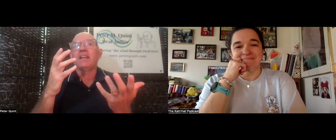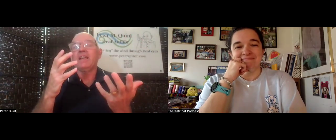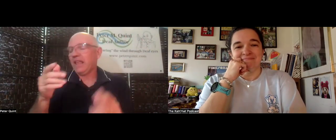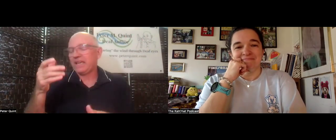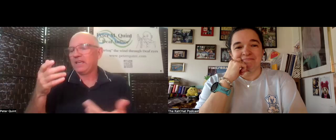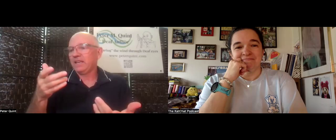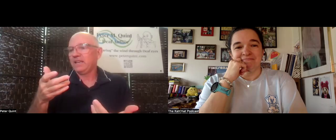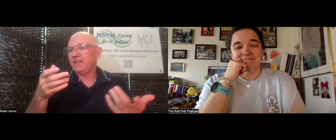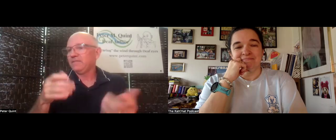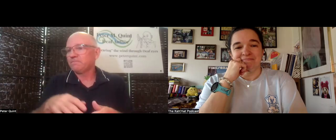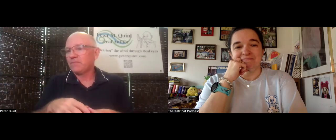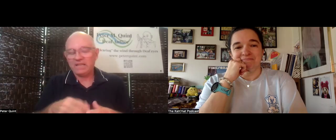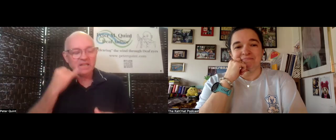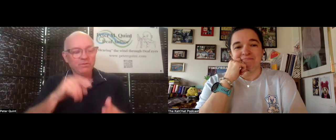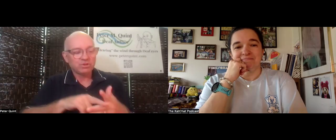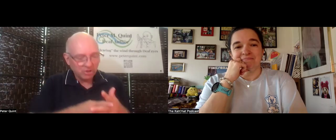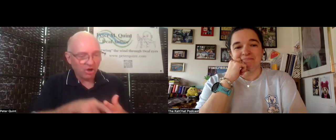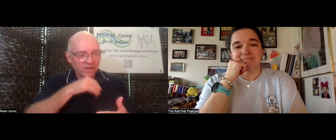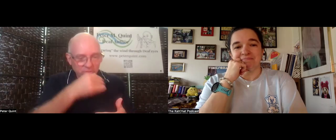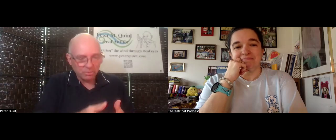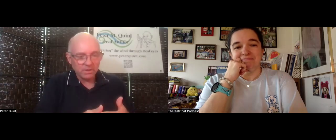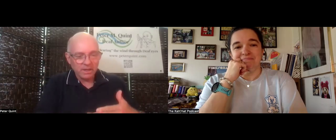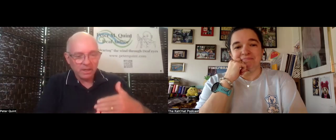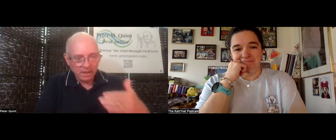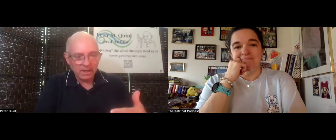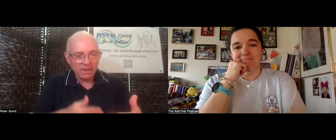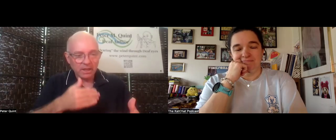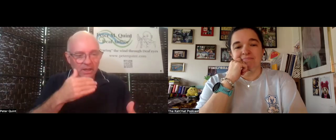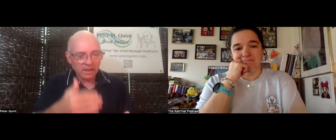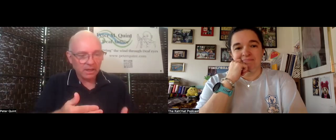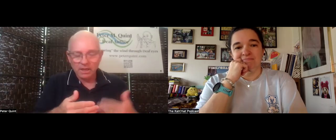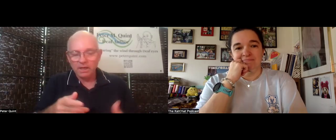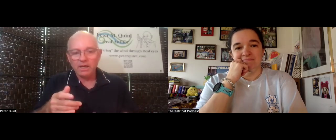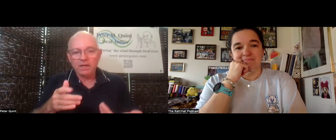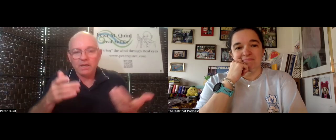that, like, if you start and you